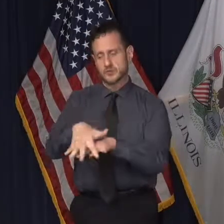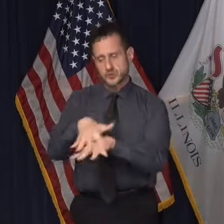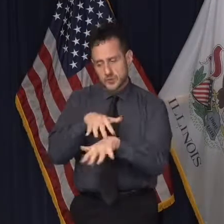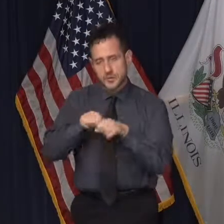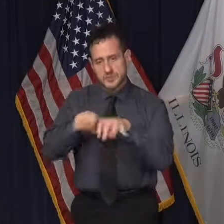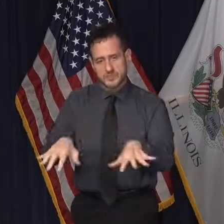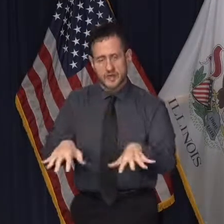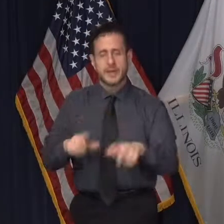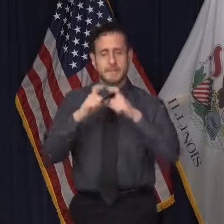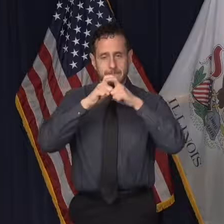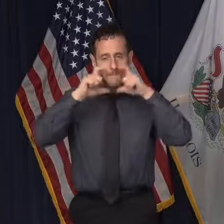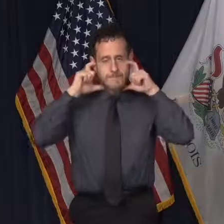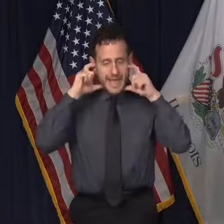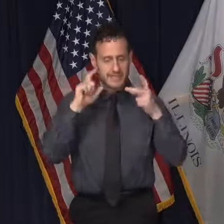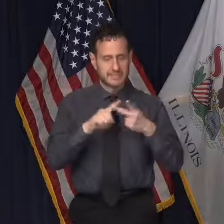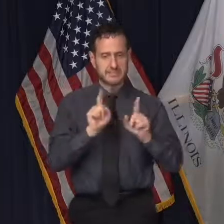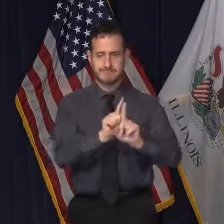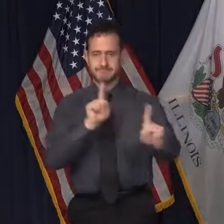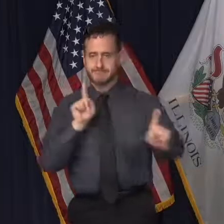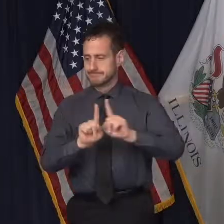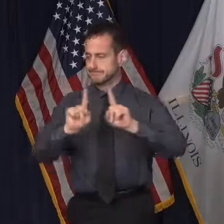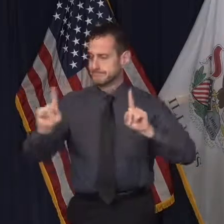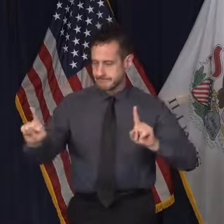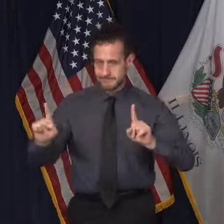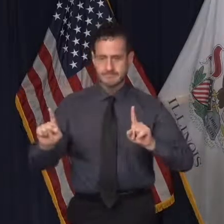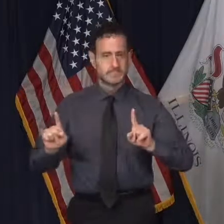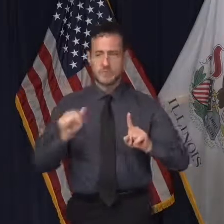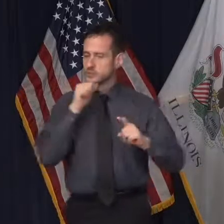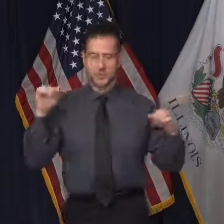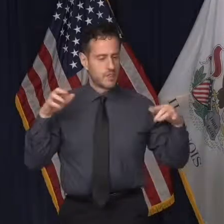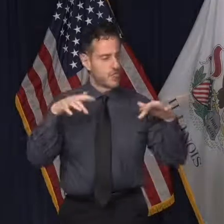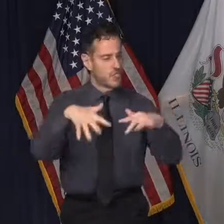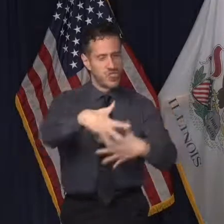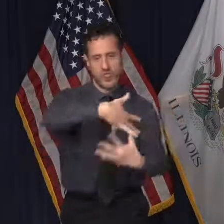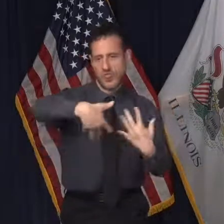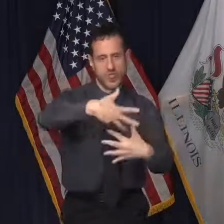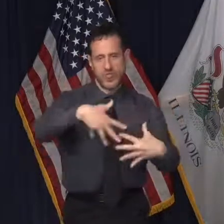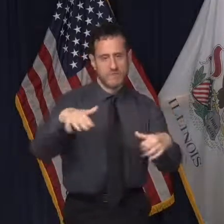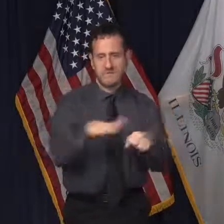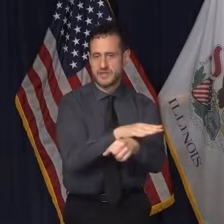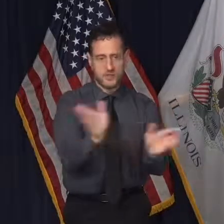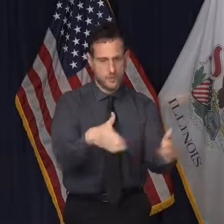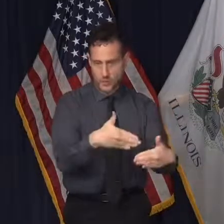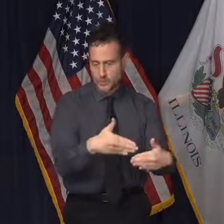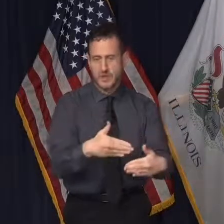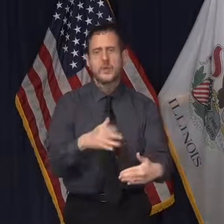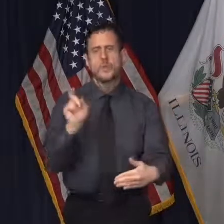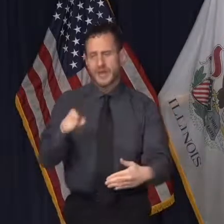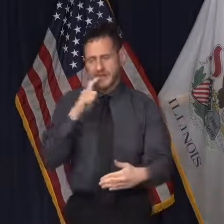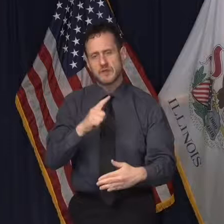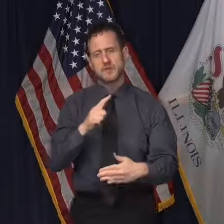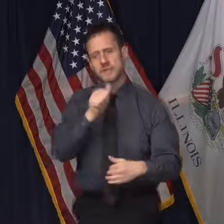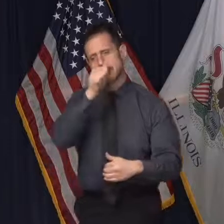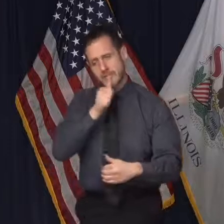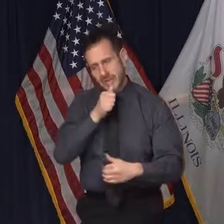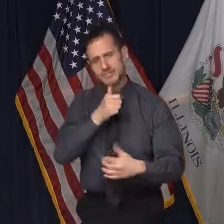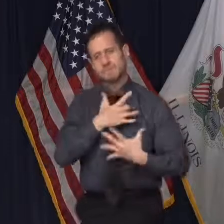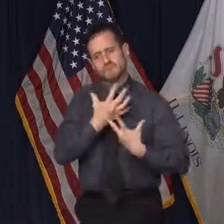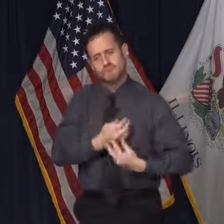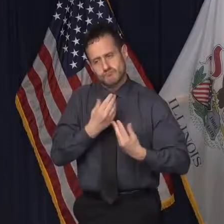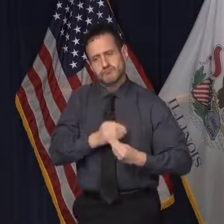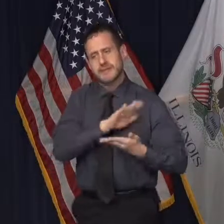don't exceed capacity limits, be kind to one another. We continue to closely monitor every